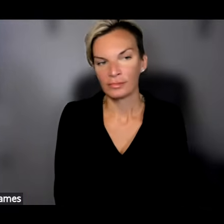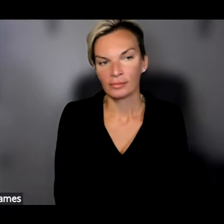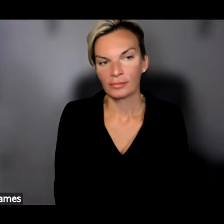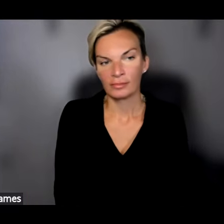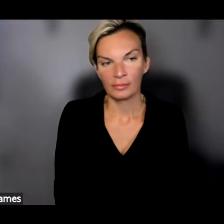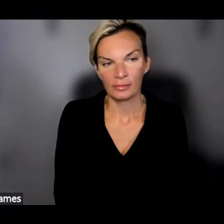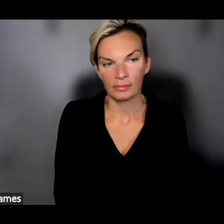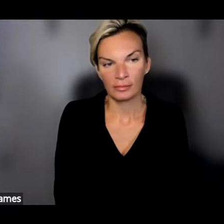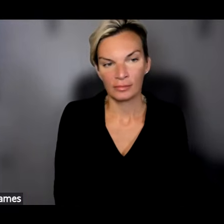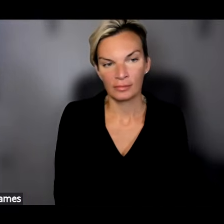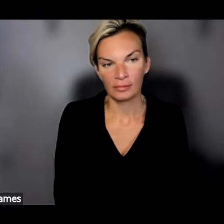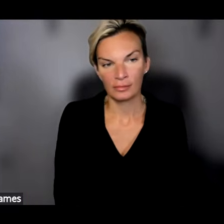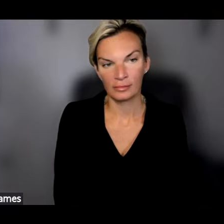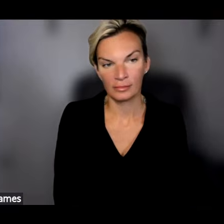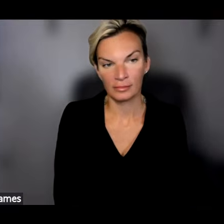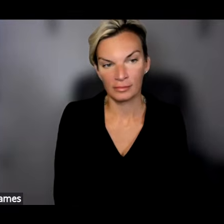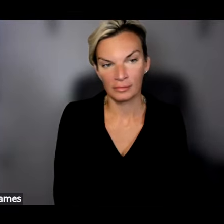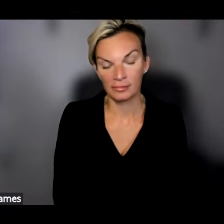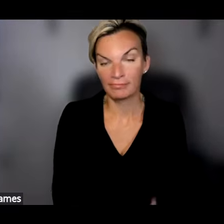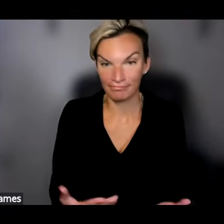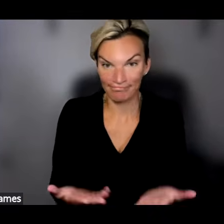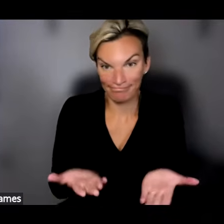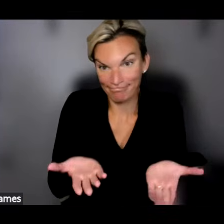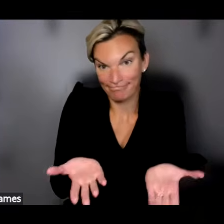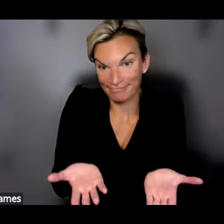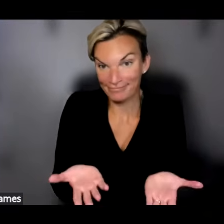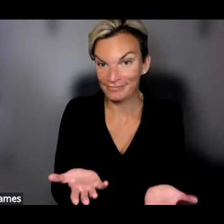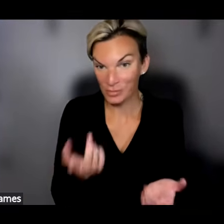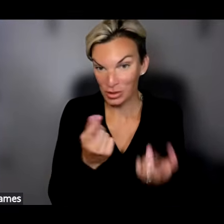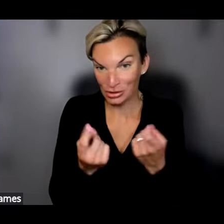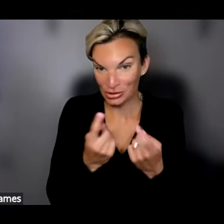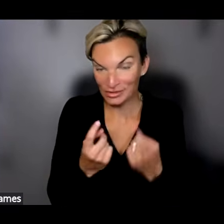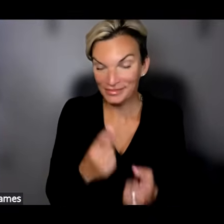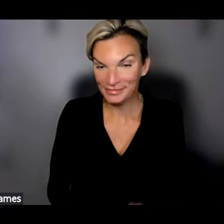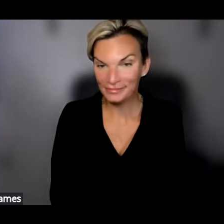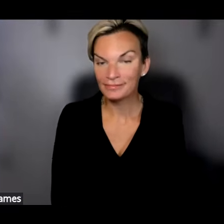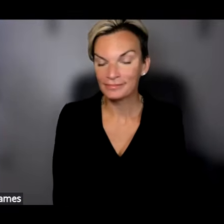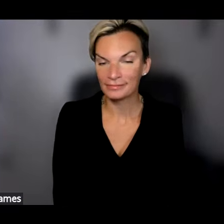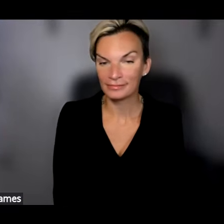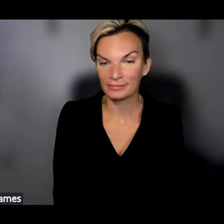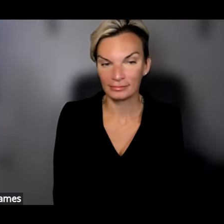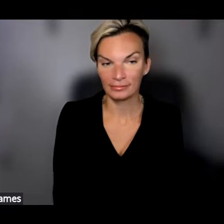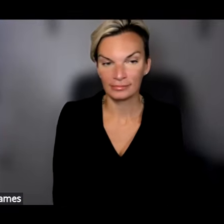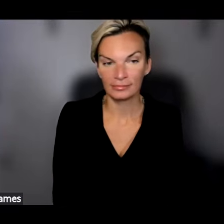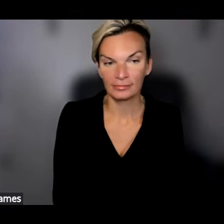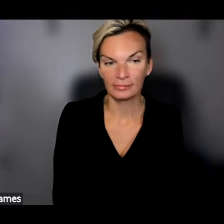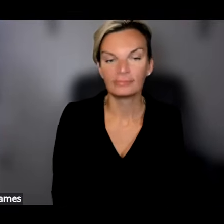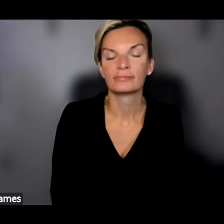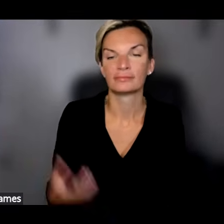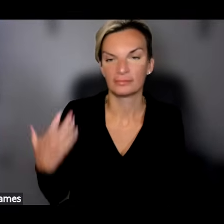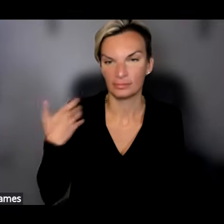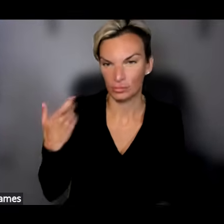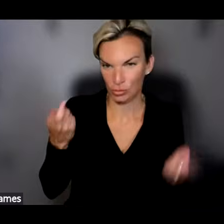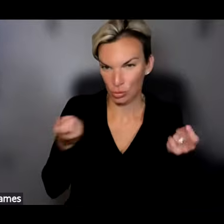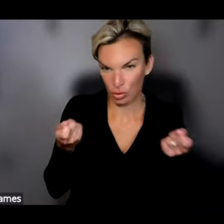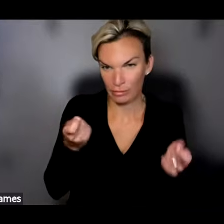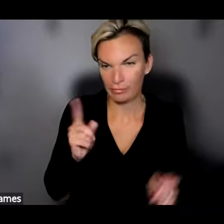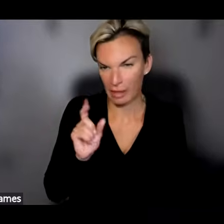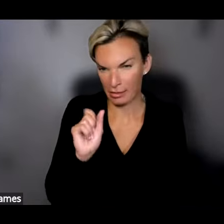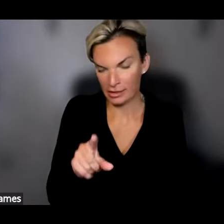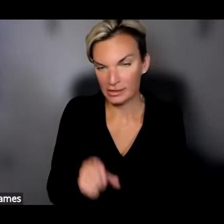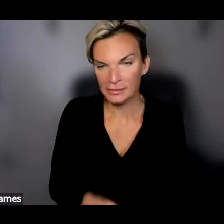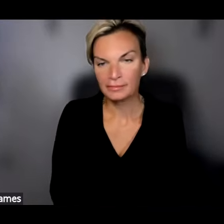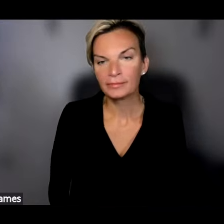cede my time back and ask if there are any questions. I have a question for you. So if in your proposed change of a headline of